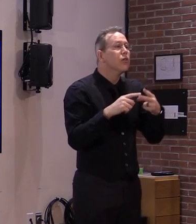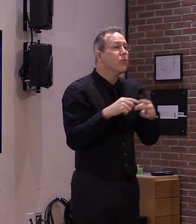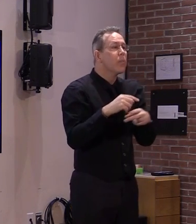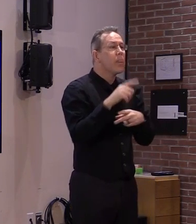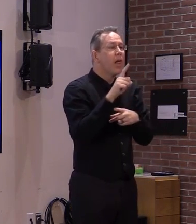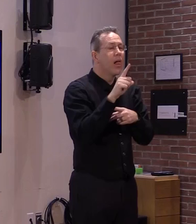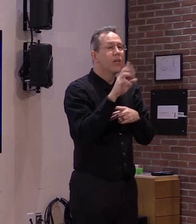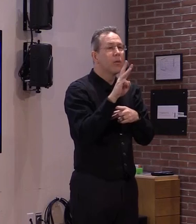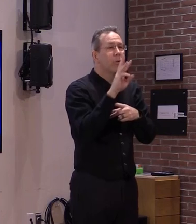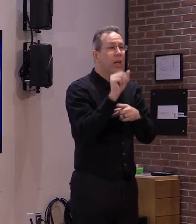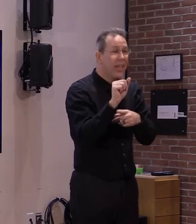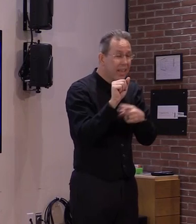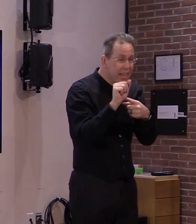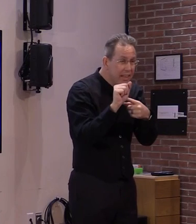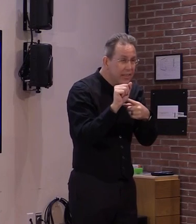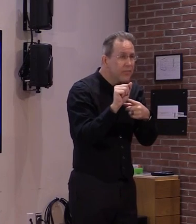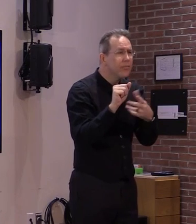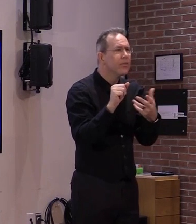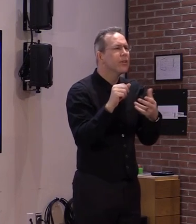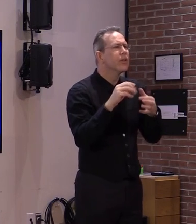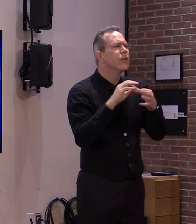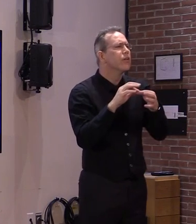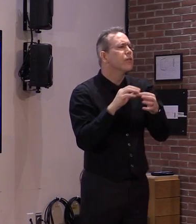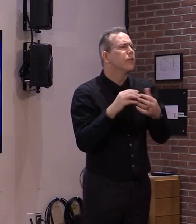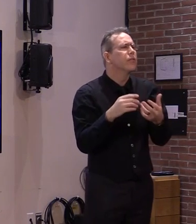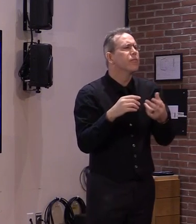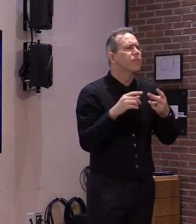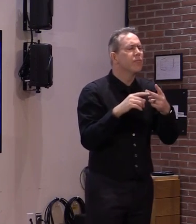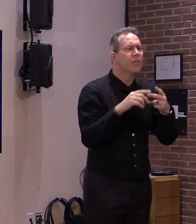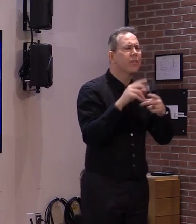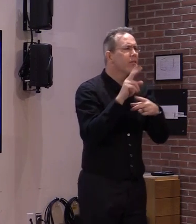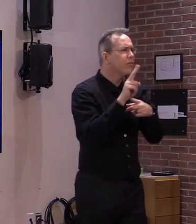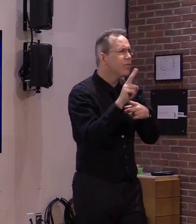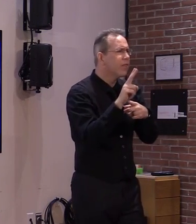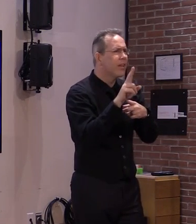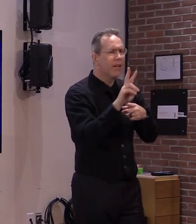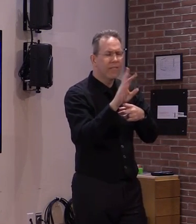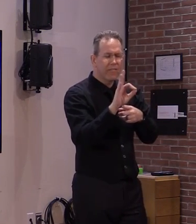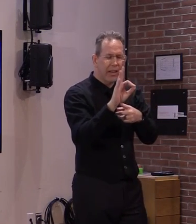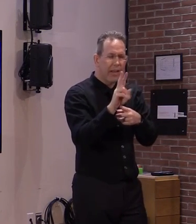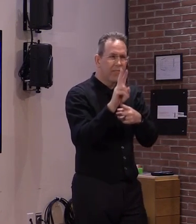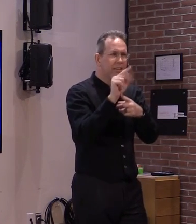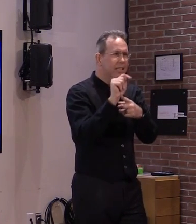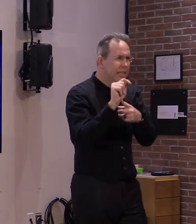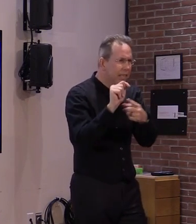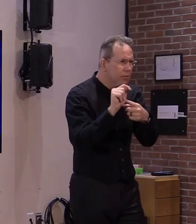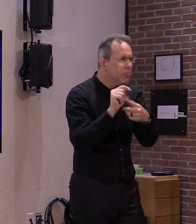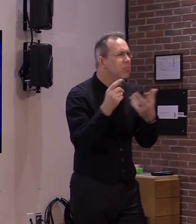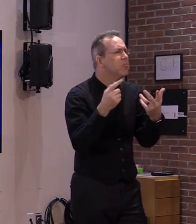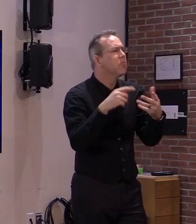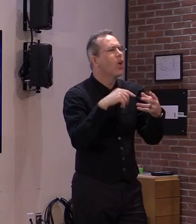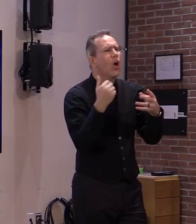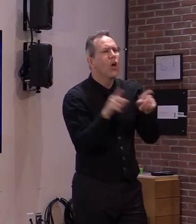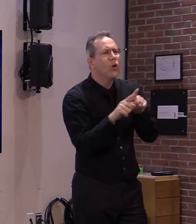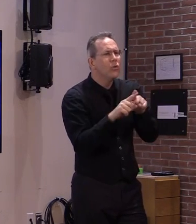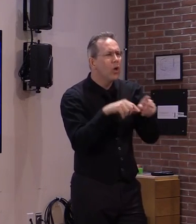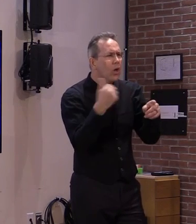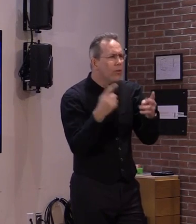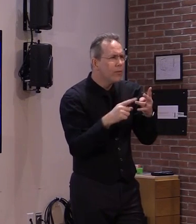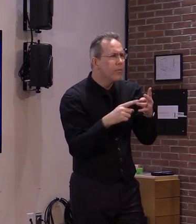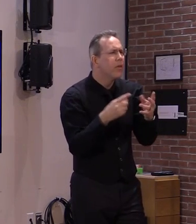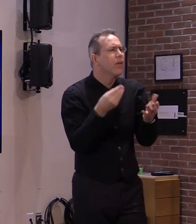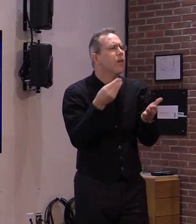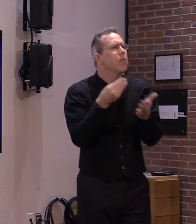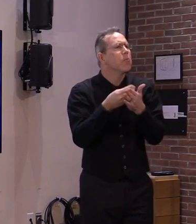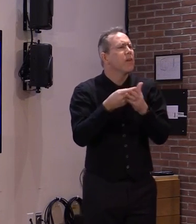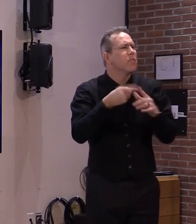Benefit, or VSTF, and finally, the $1,200 prepaid benefit from the state treasury. Each program is